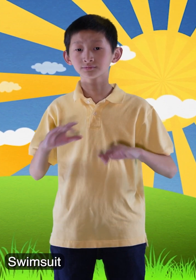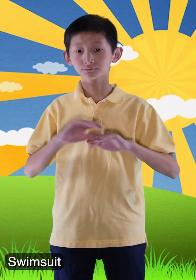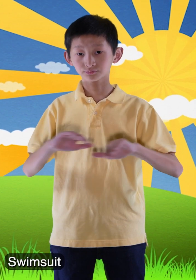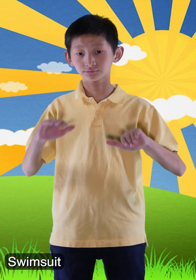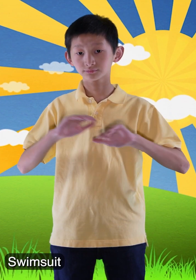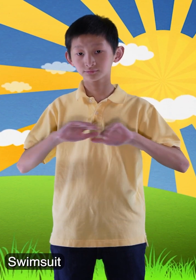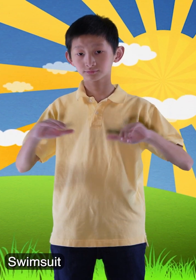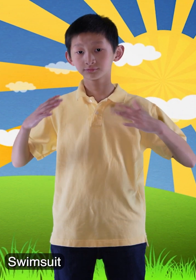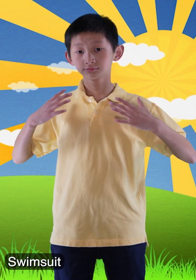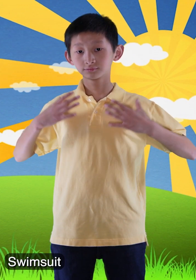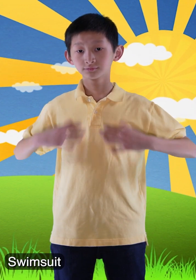Swimsuit.